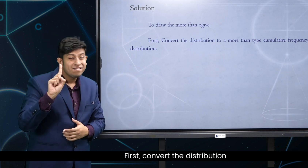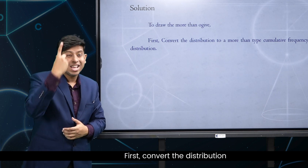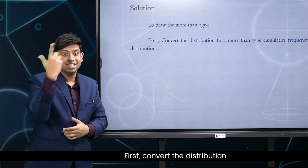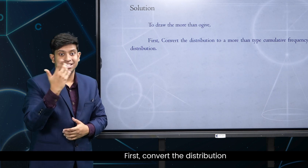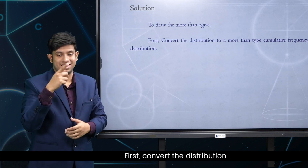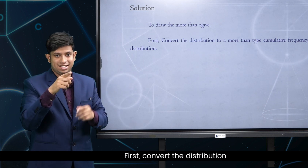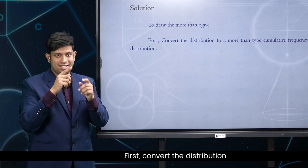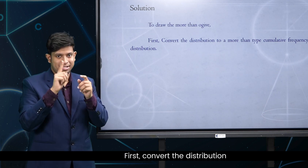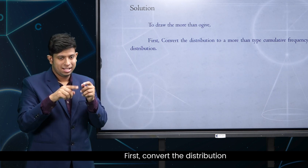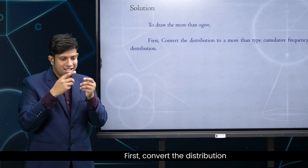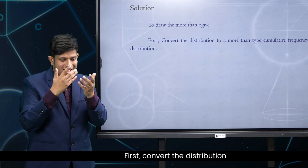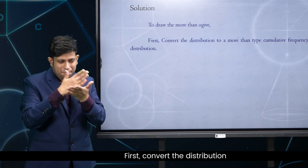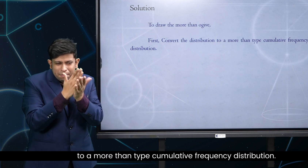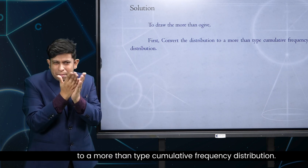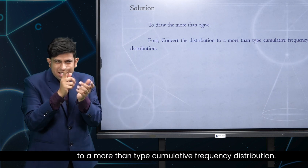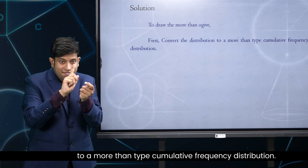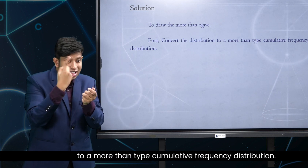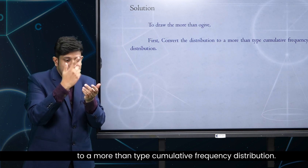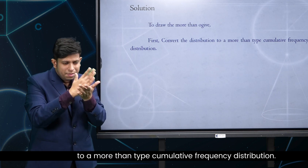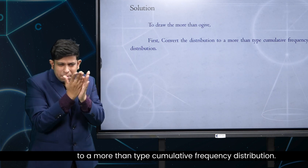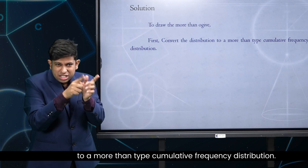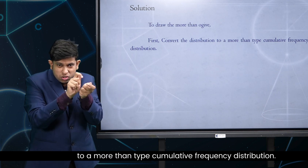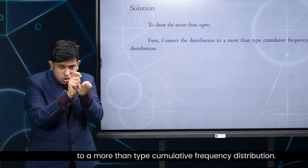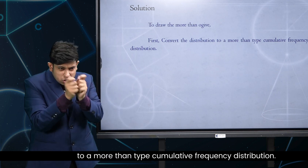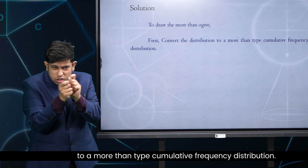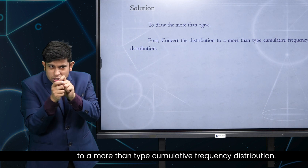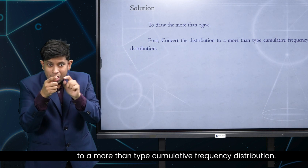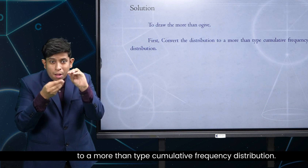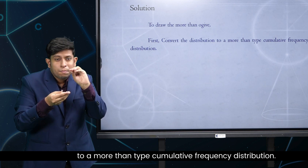first convert the distribution to a more than type cumulative frequency distribution.